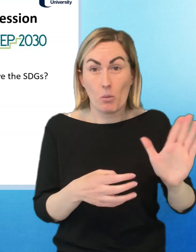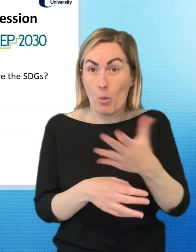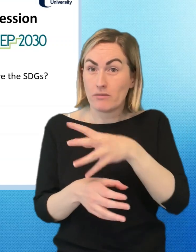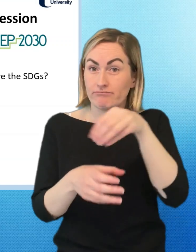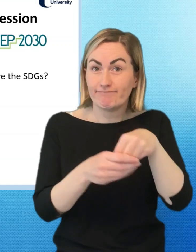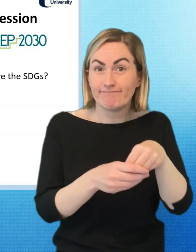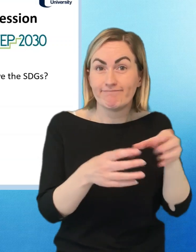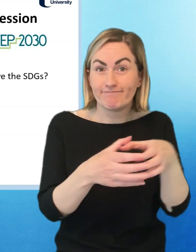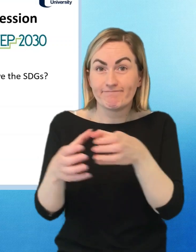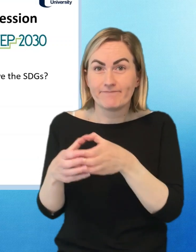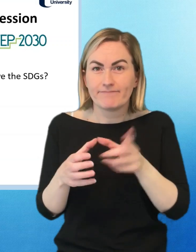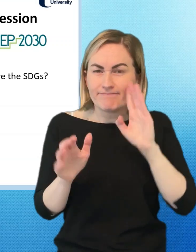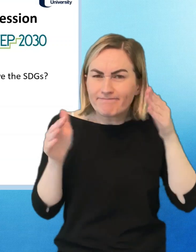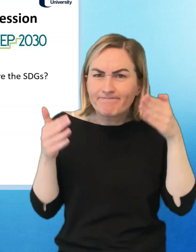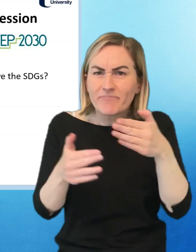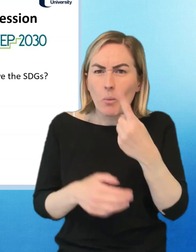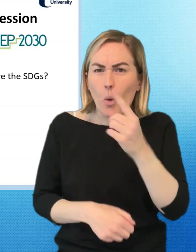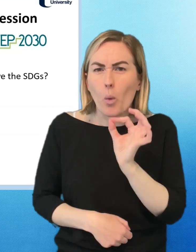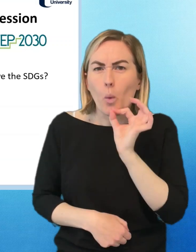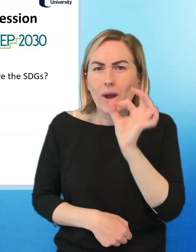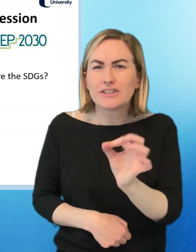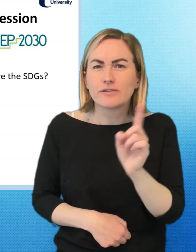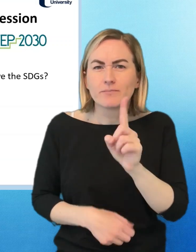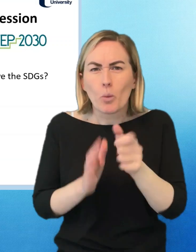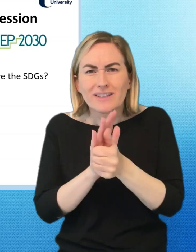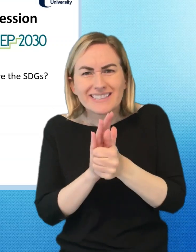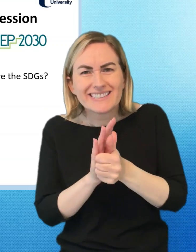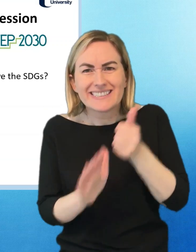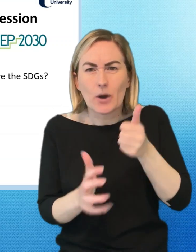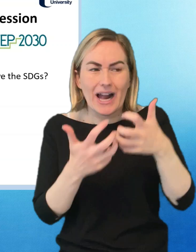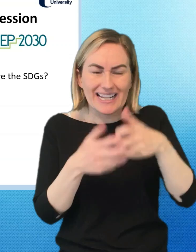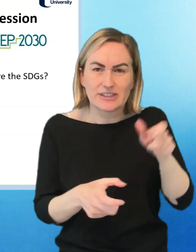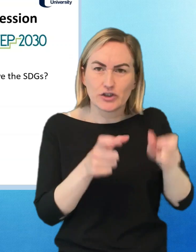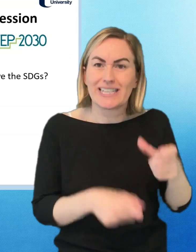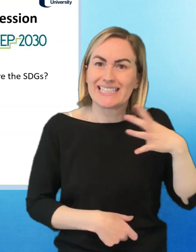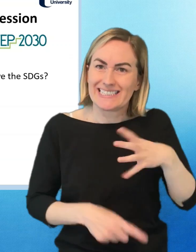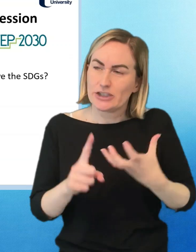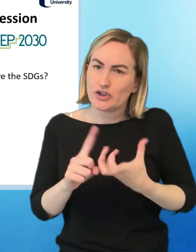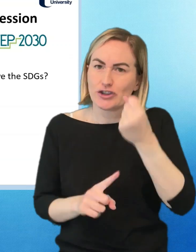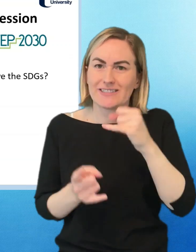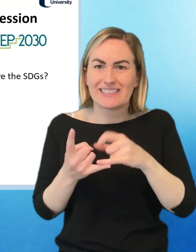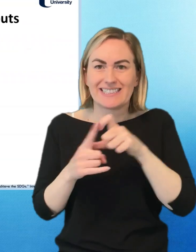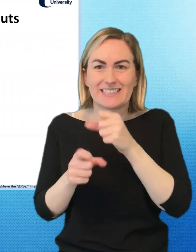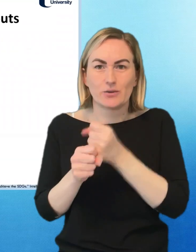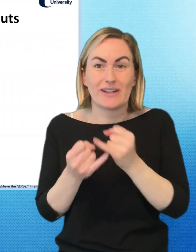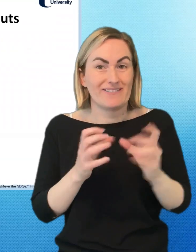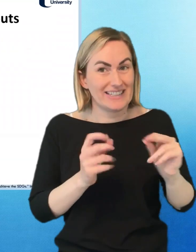one research question: what are the skills and competences that engineers need to resolve the SDGs?